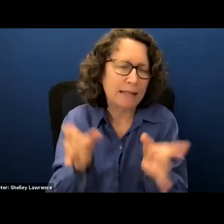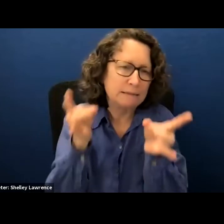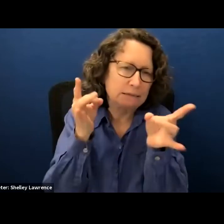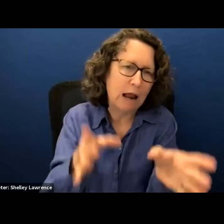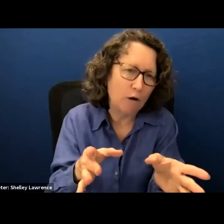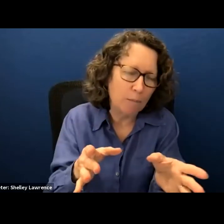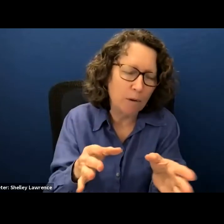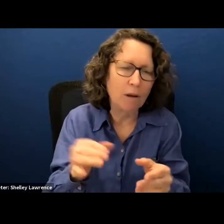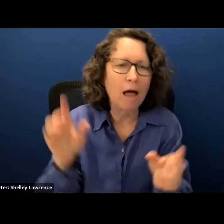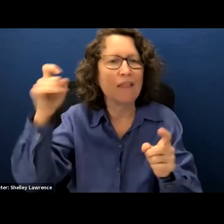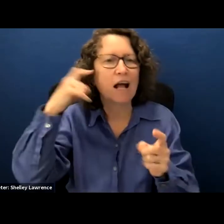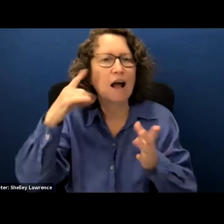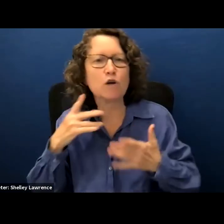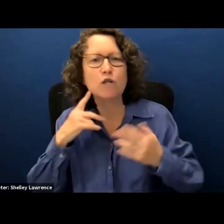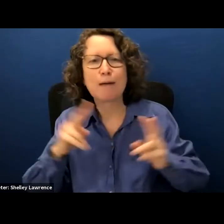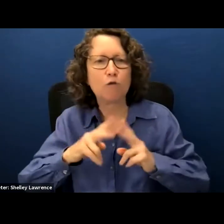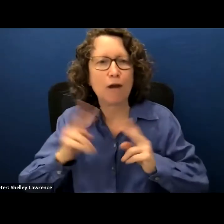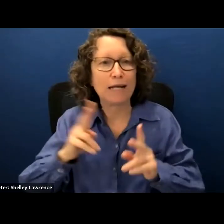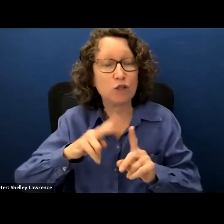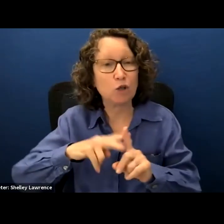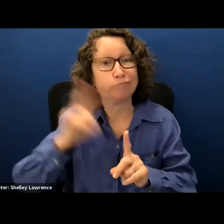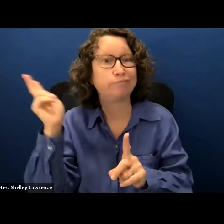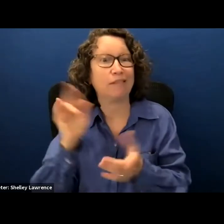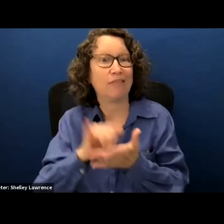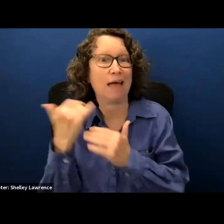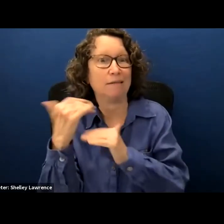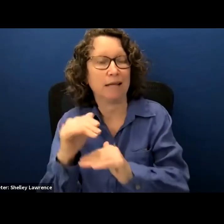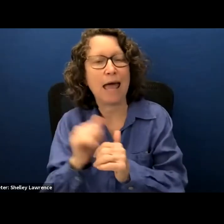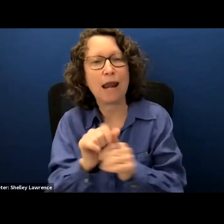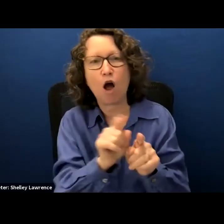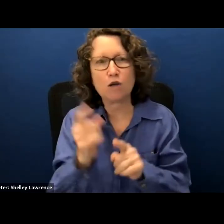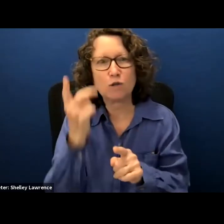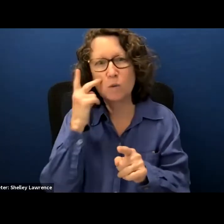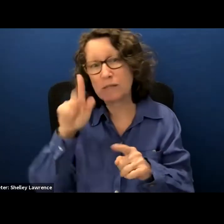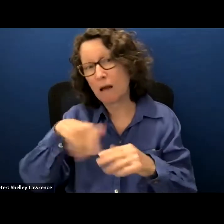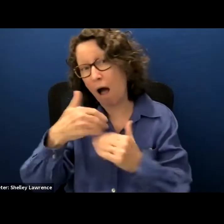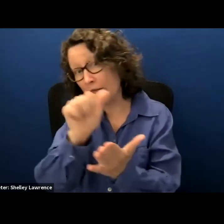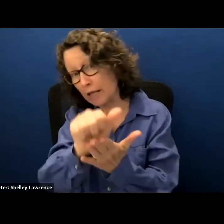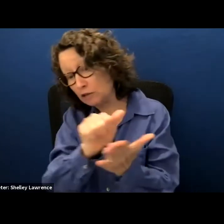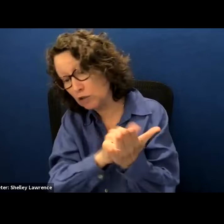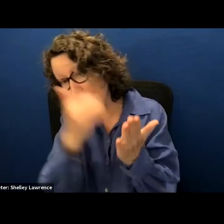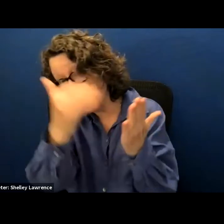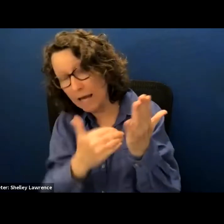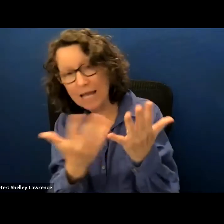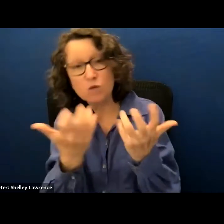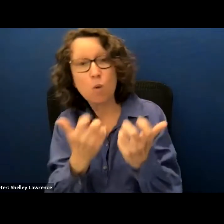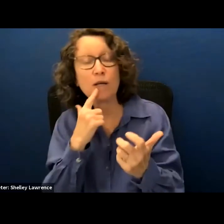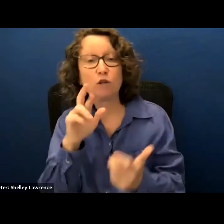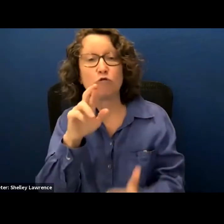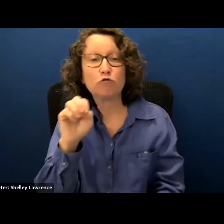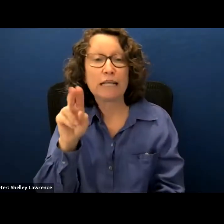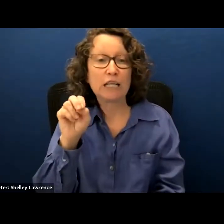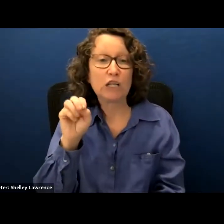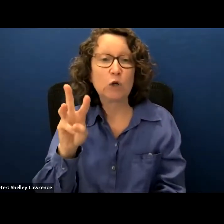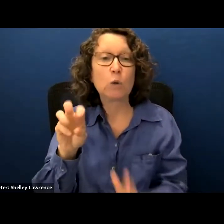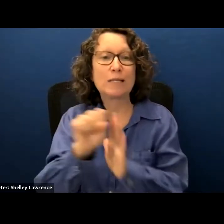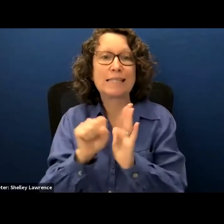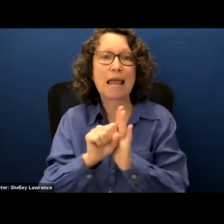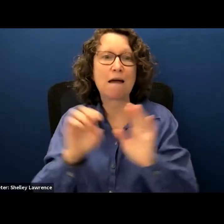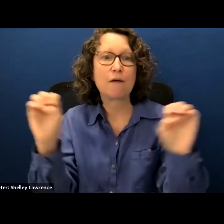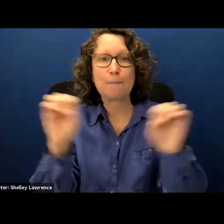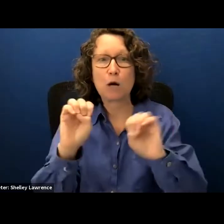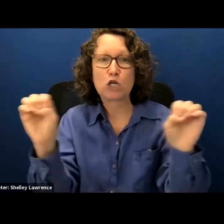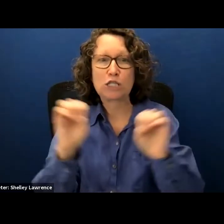know that the governor's about to lift it. And I also notice what's coming up on the agenda is wanting to renew the state of emergency,